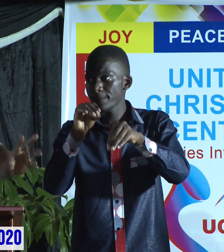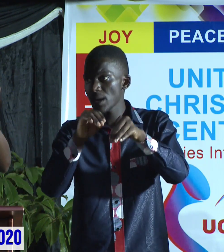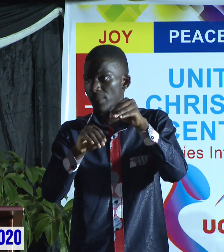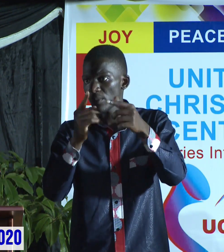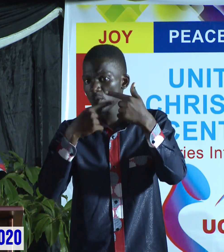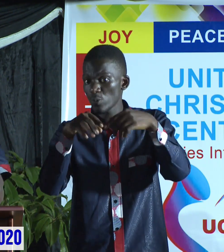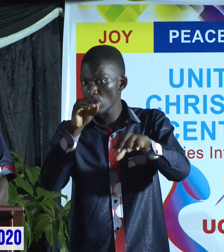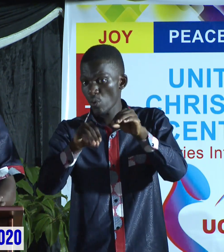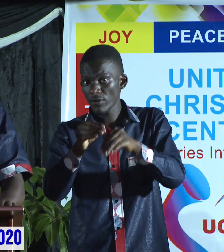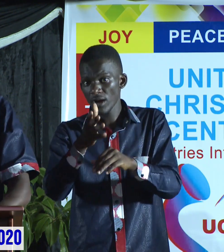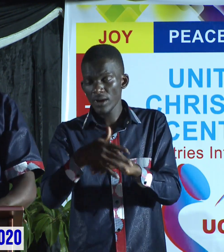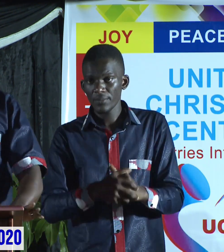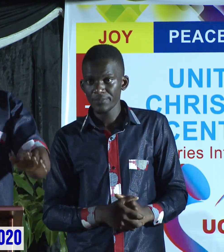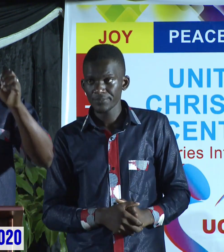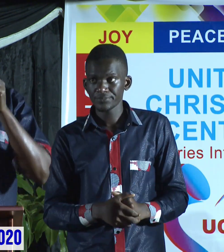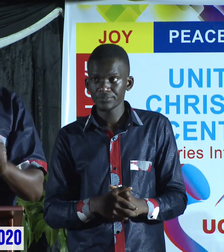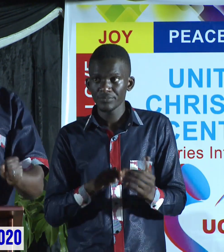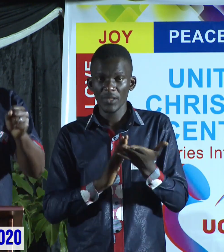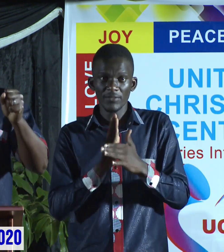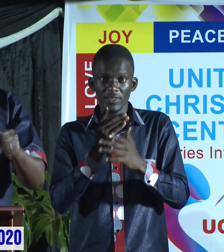your offering. Let us first